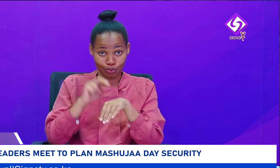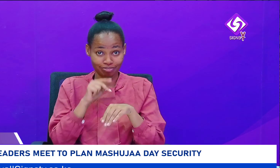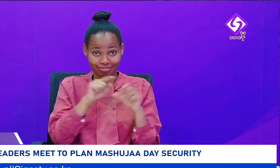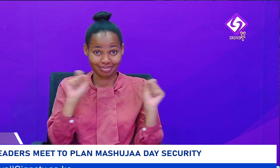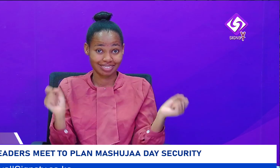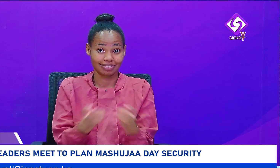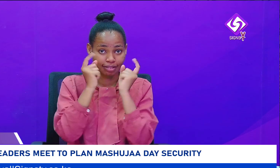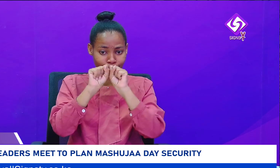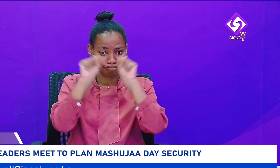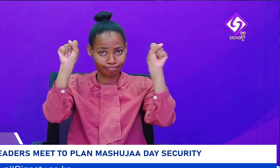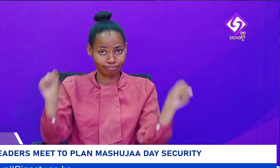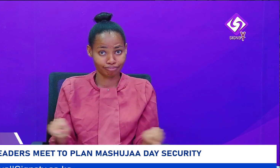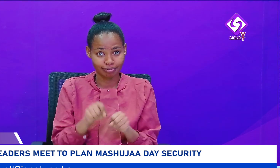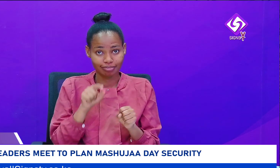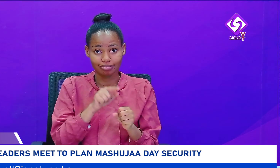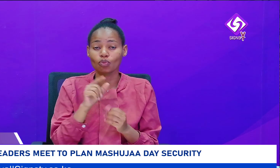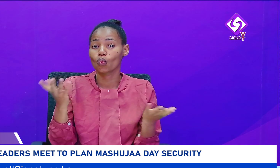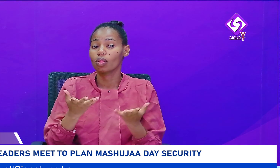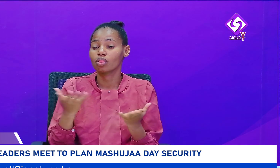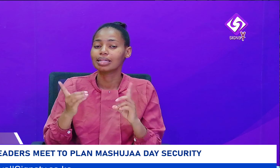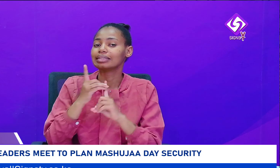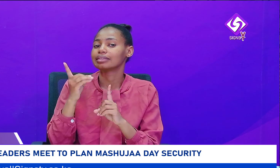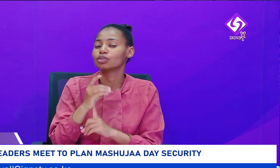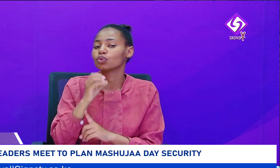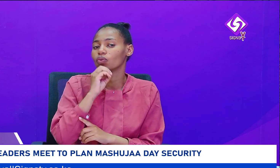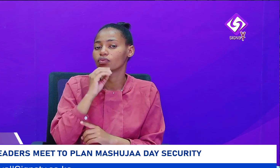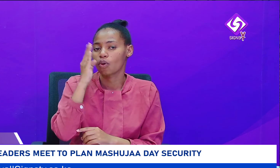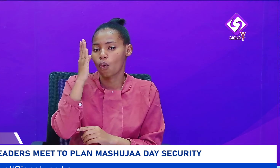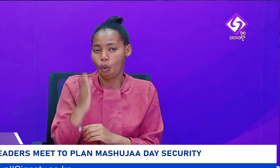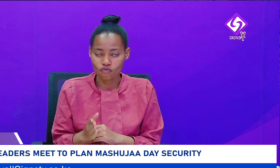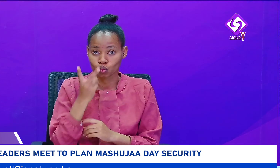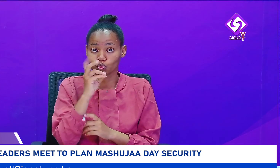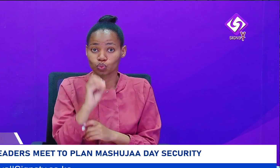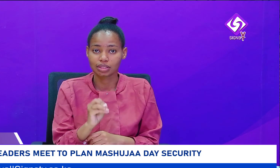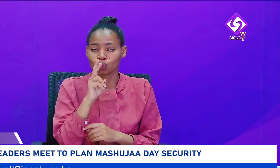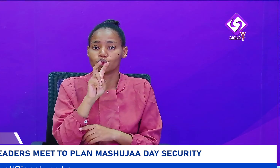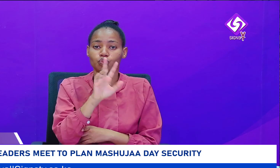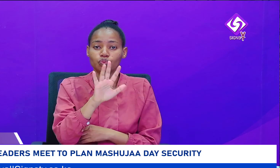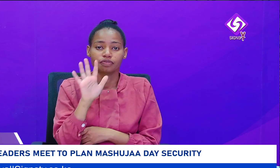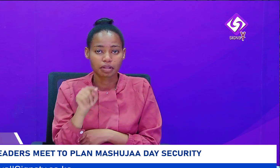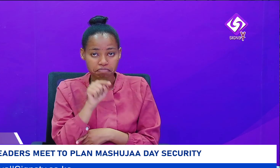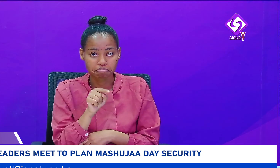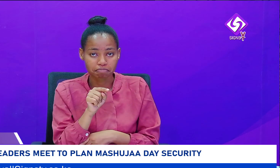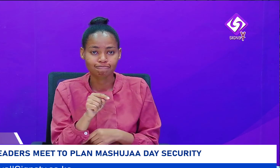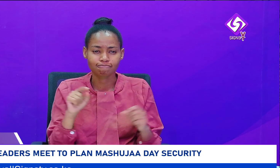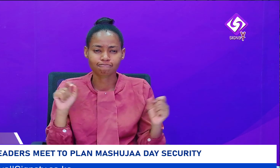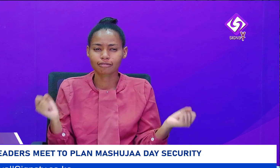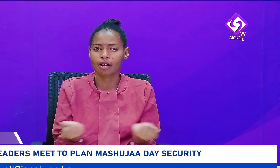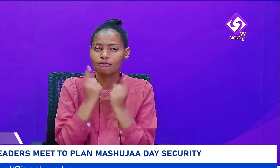The national event, scheduled for October 20th, 2025, will be held at the newly constructed